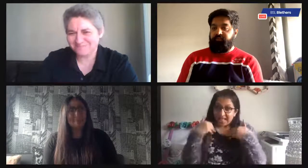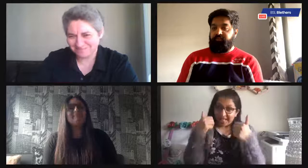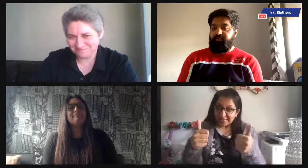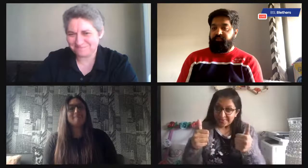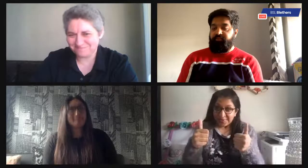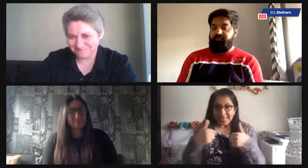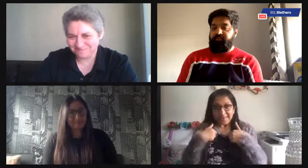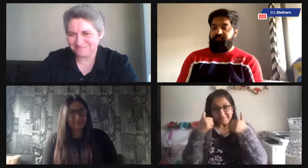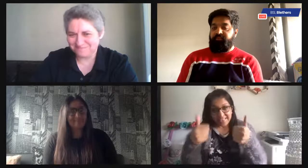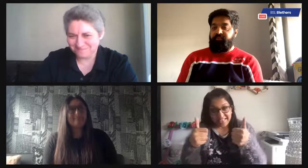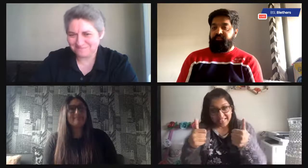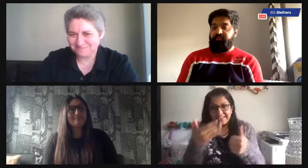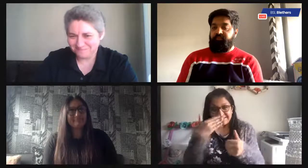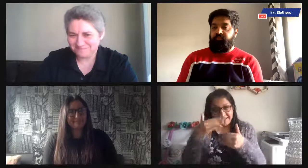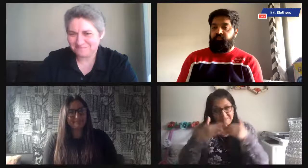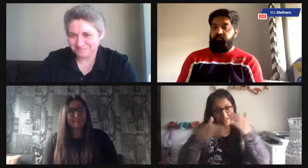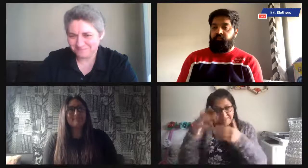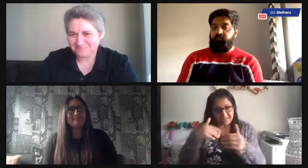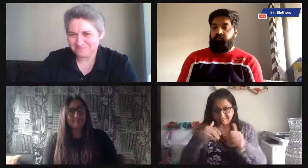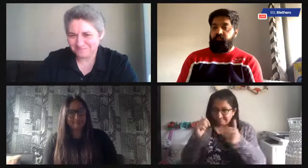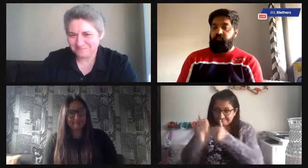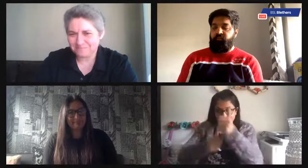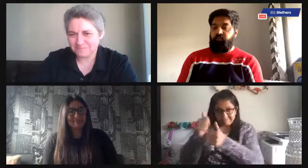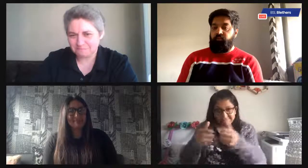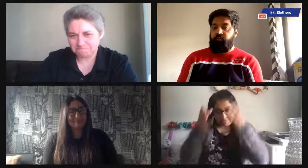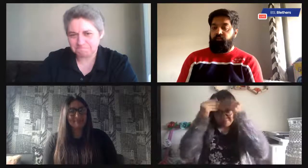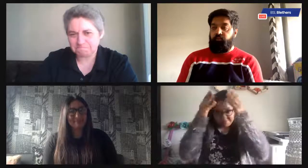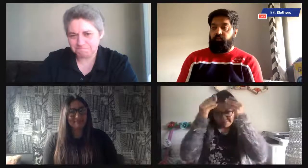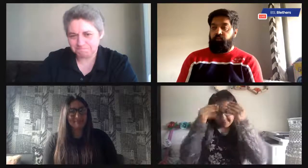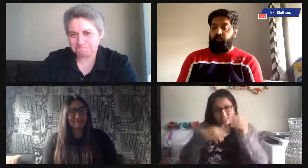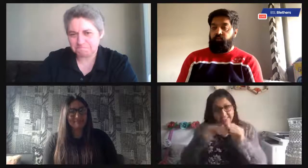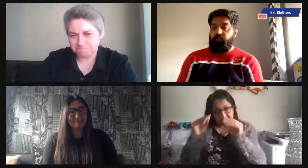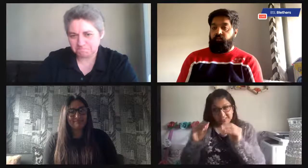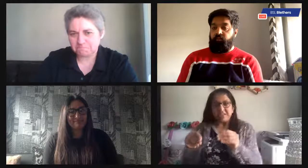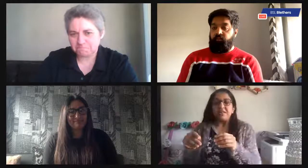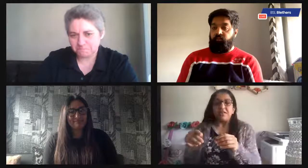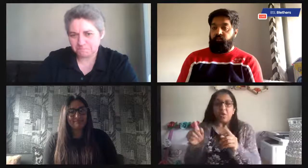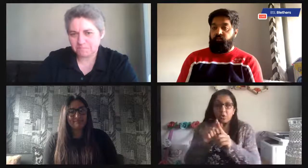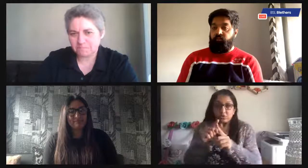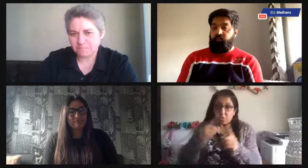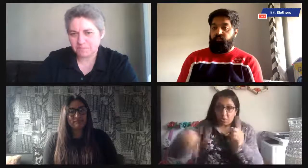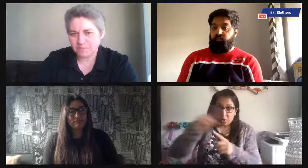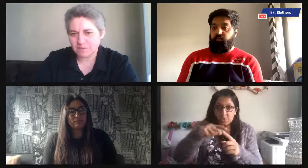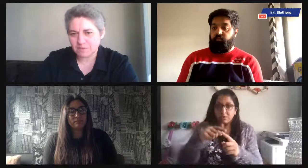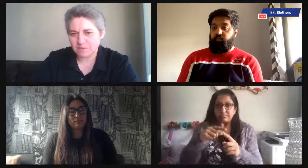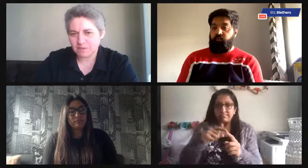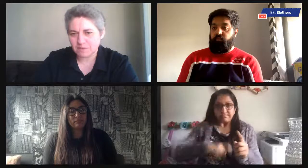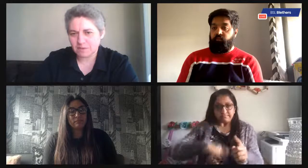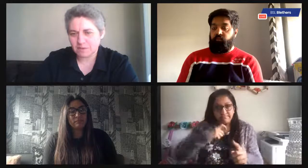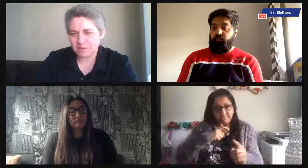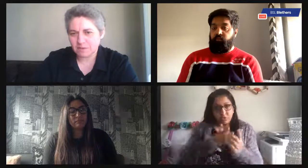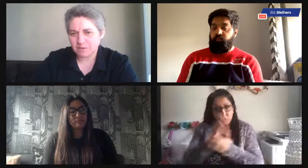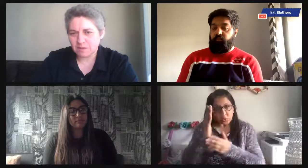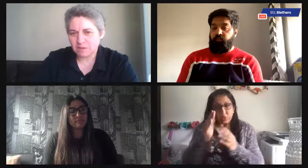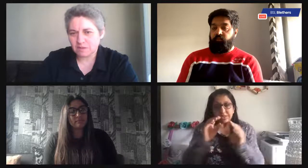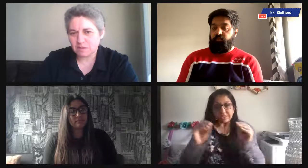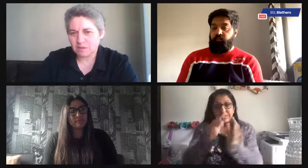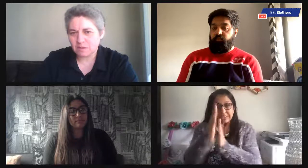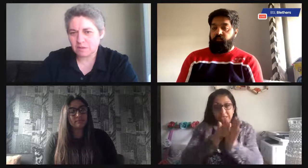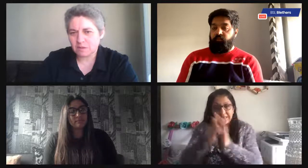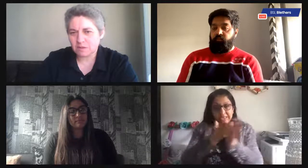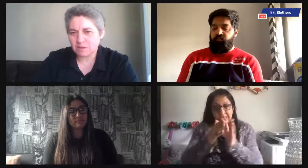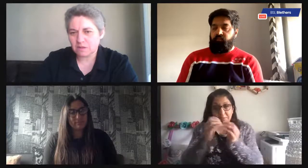text, and their English was really good, and you could see that their English lexicon had built up,